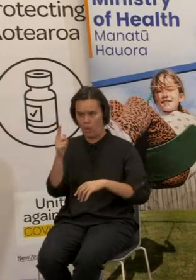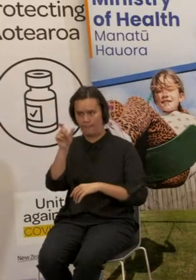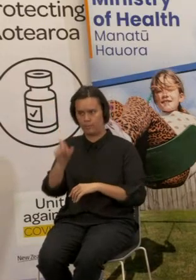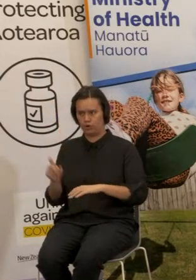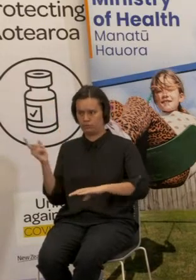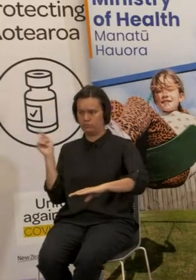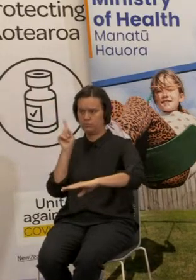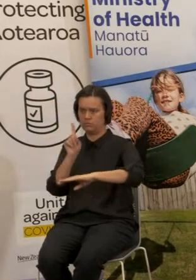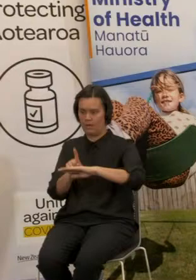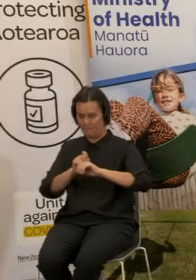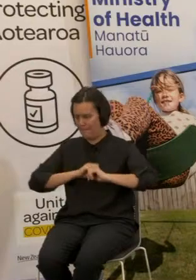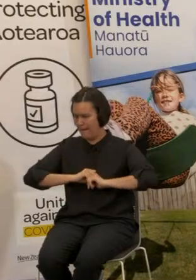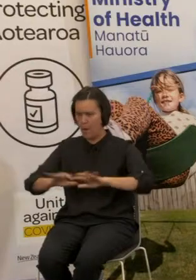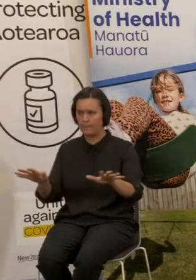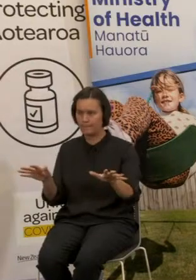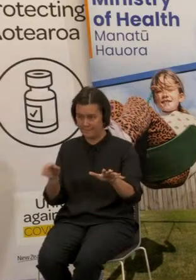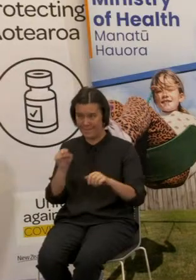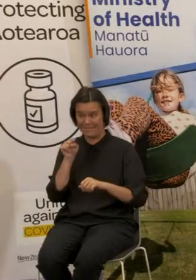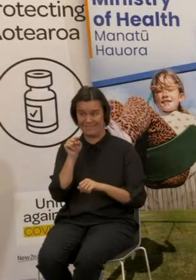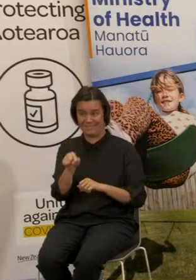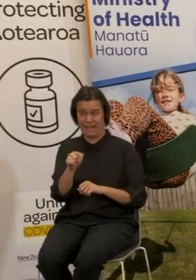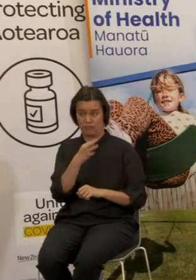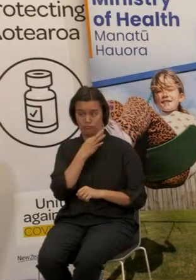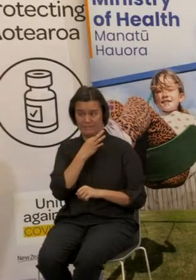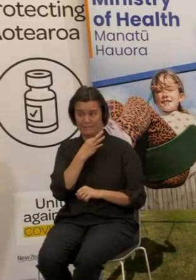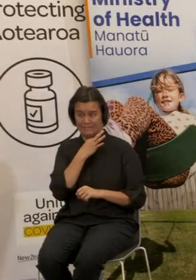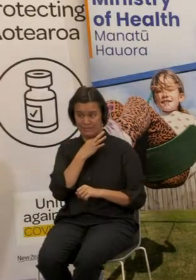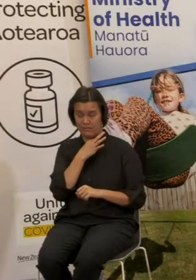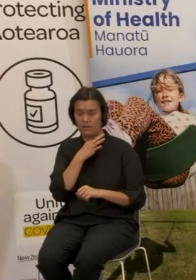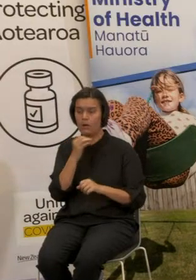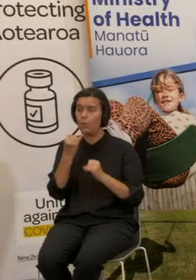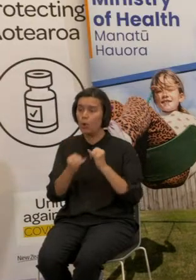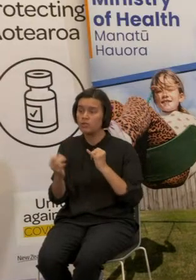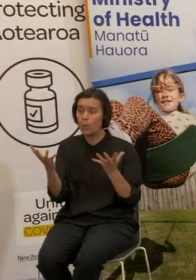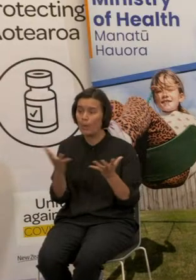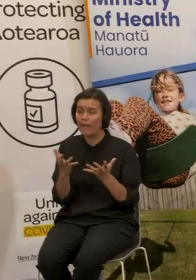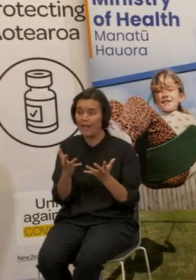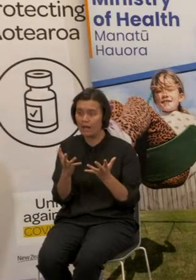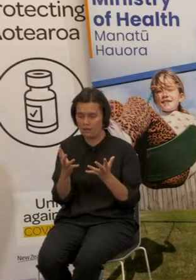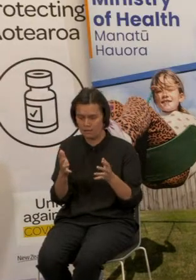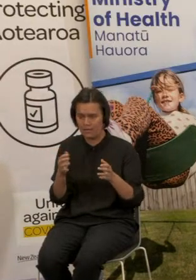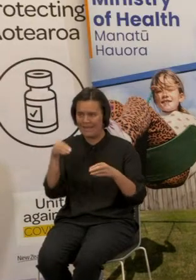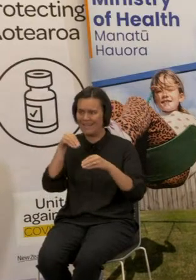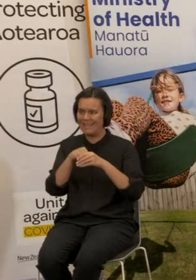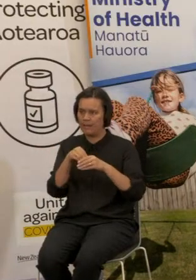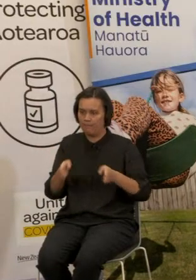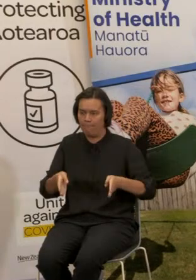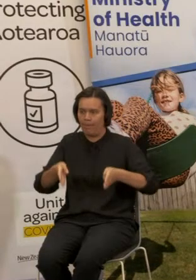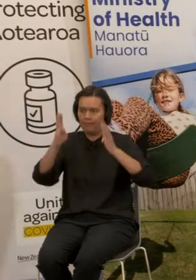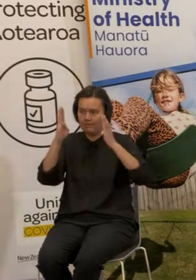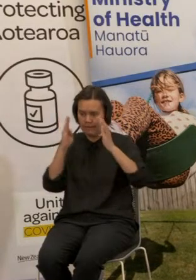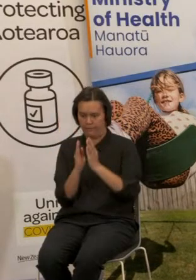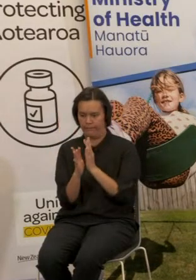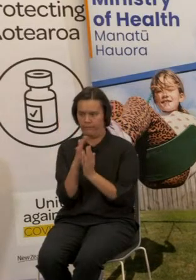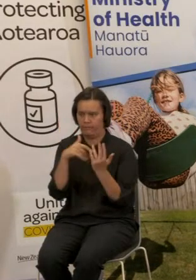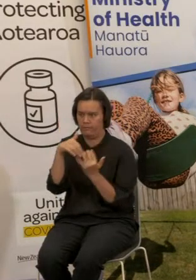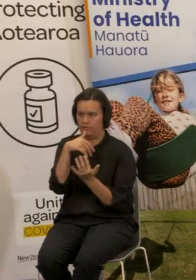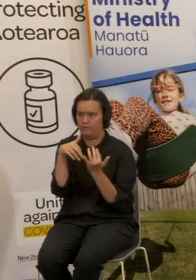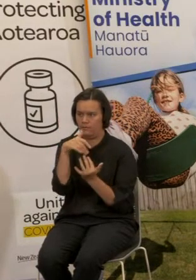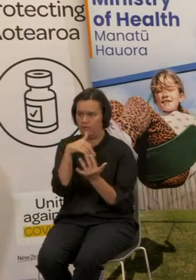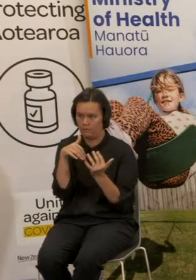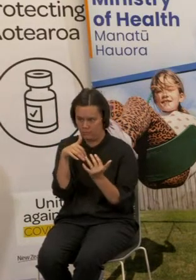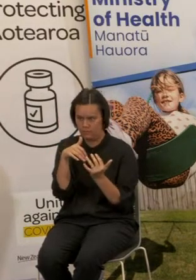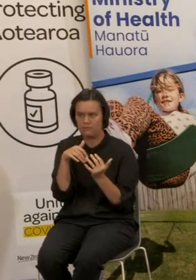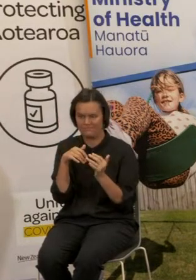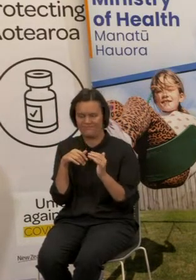virus spreads, that is in close, confined, crowded spaces, it will be really important for protecting communities. And that's where the